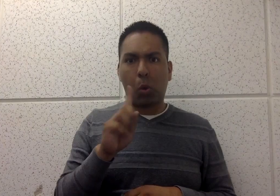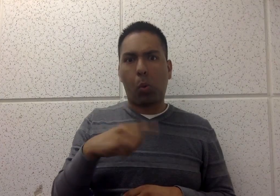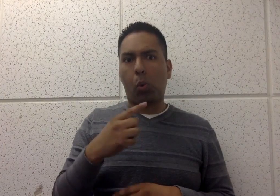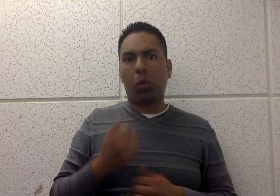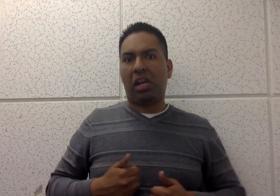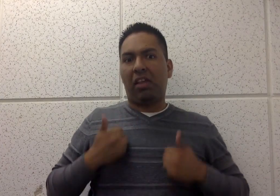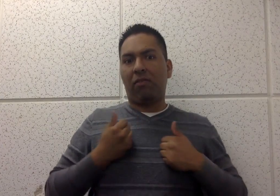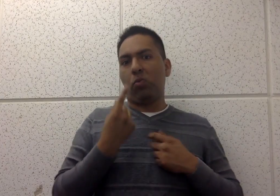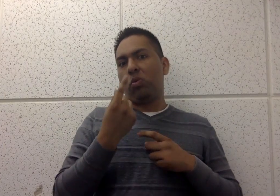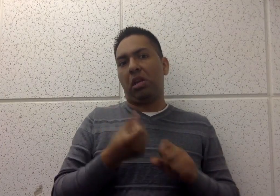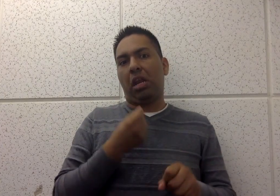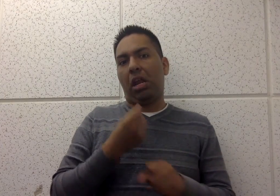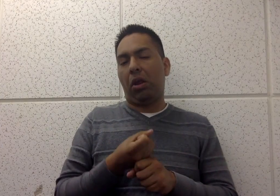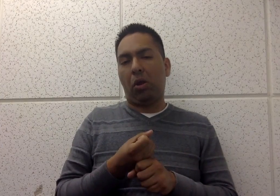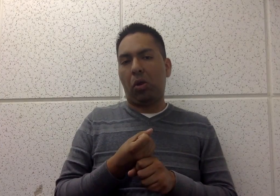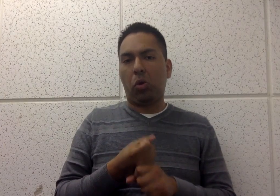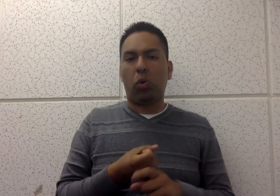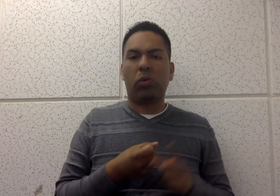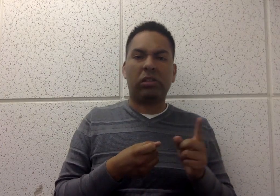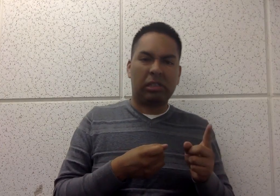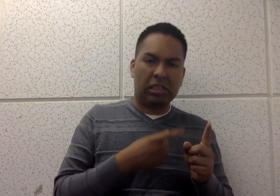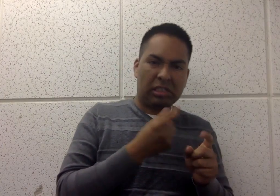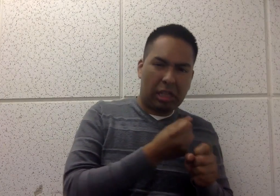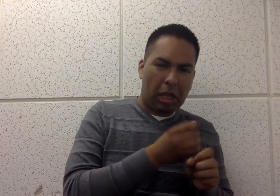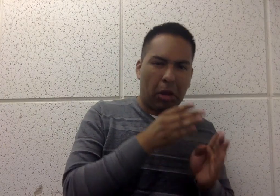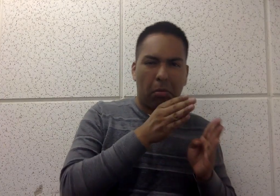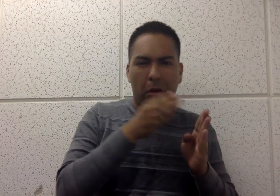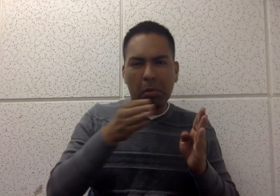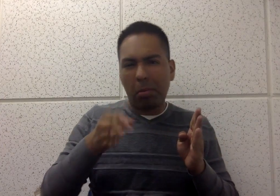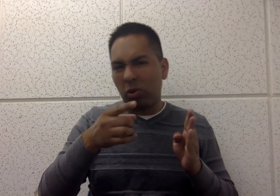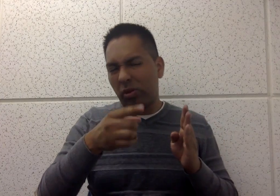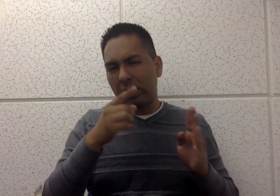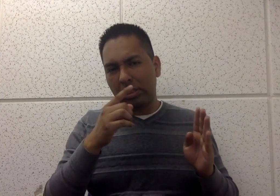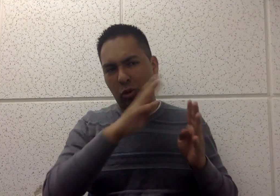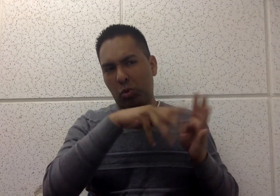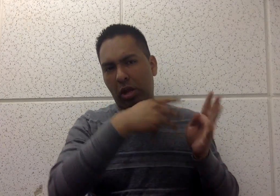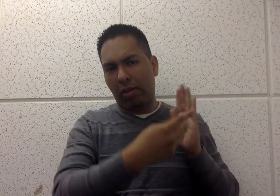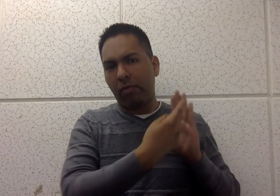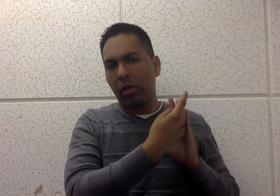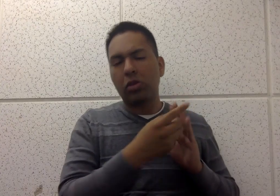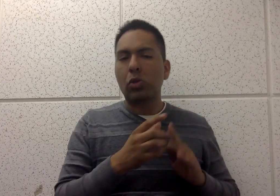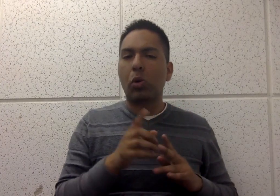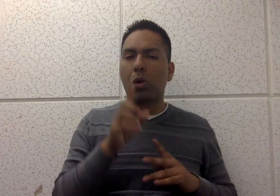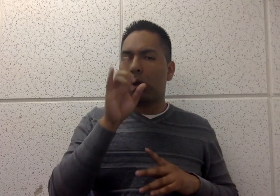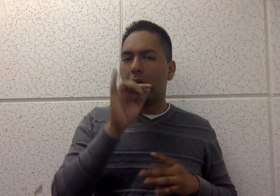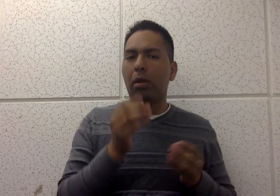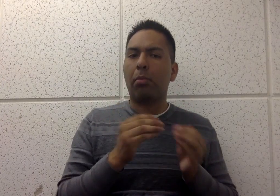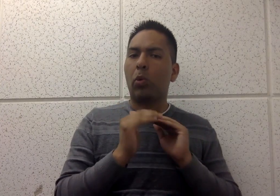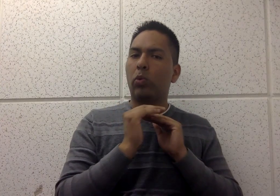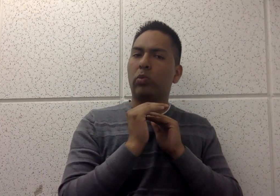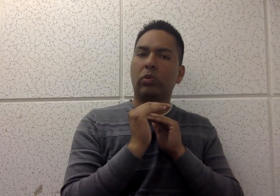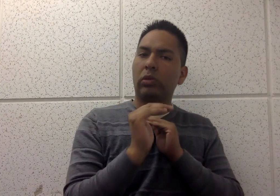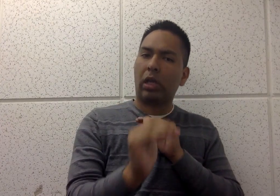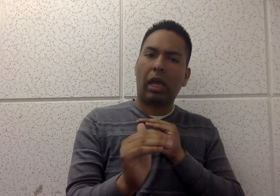this year. So the ants in the older colony that seem to be more stable are not any older than the ants in the younger colony. It's